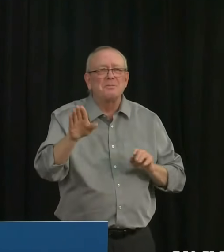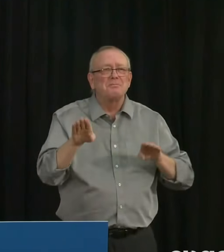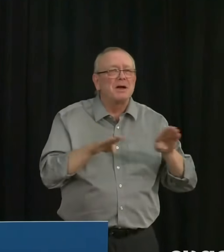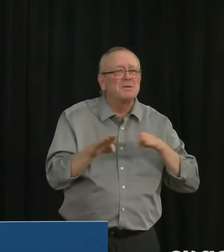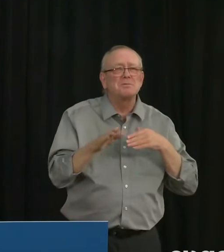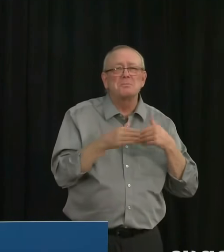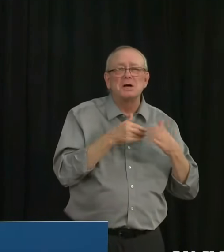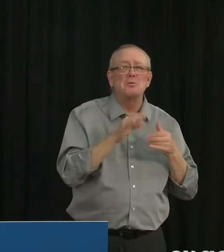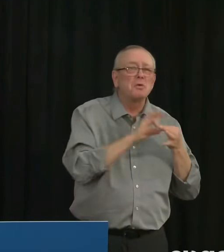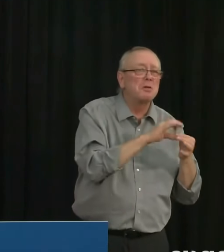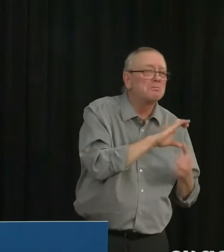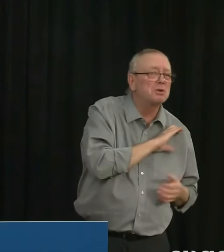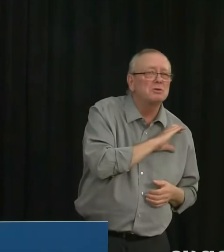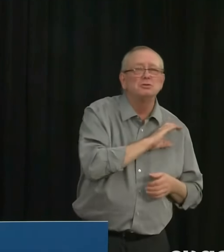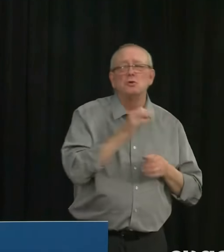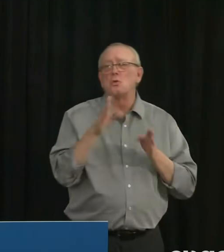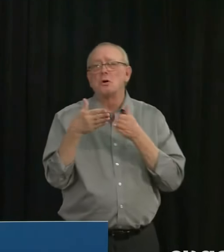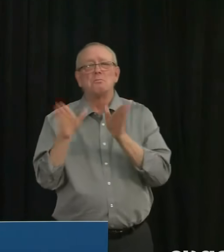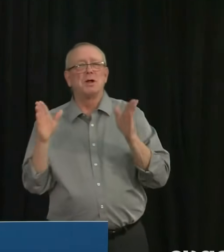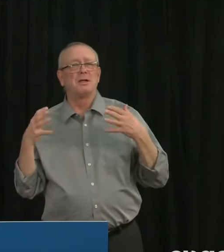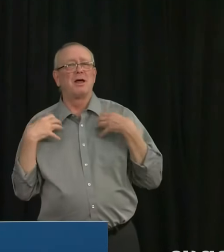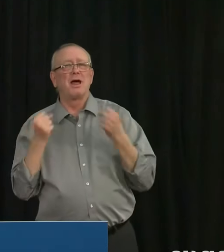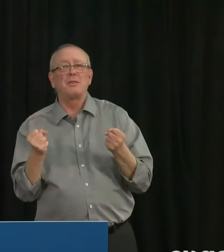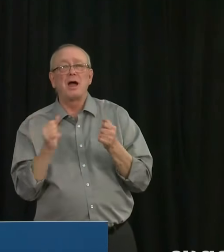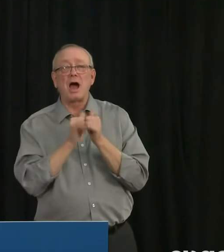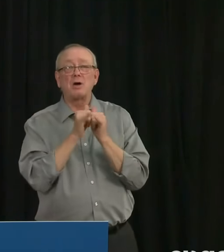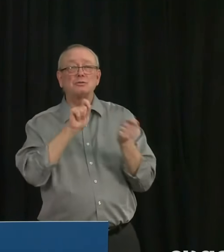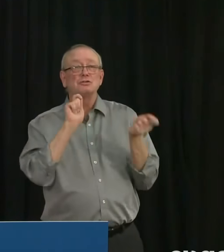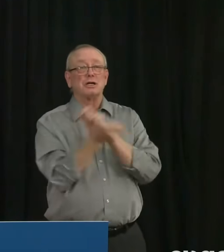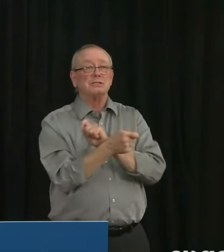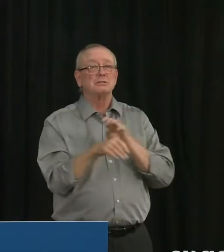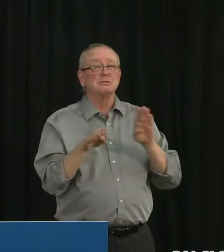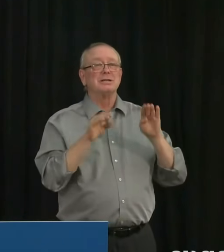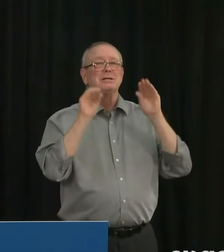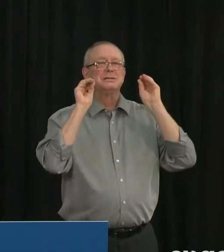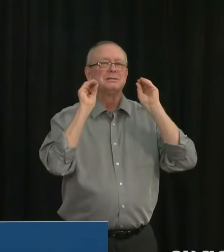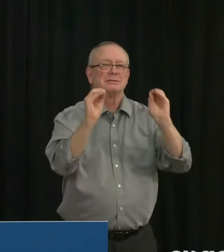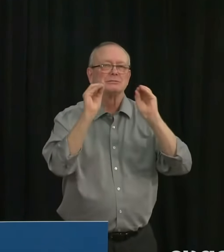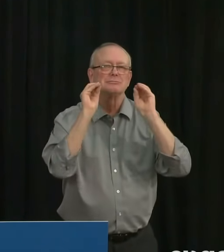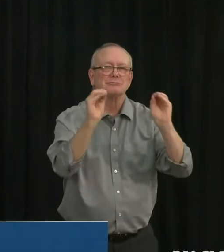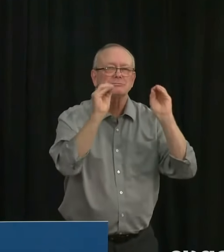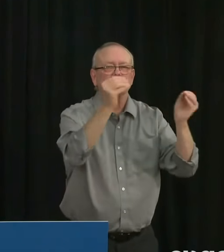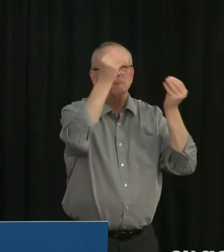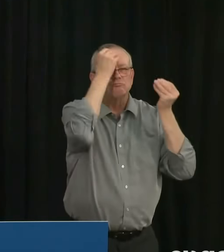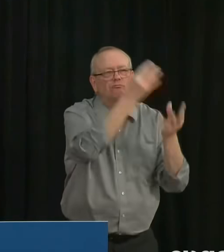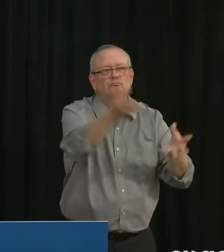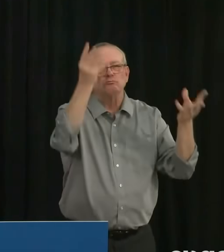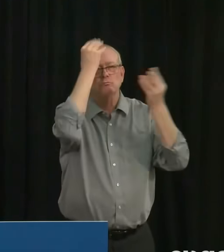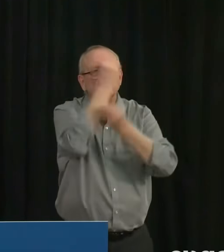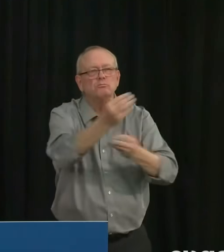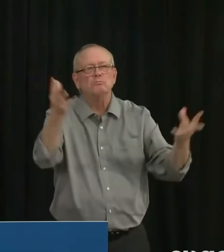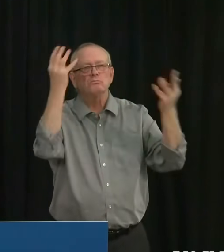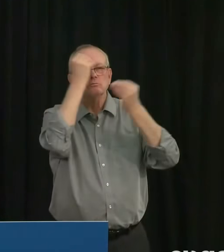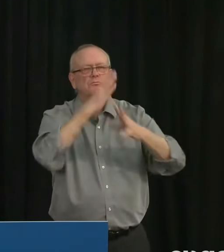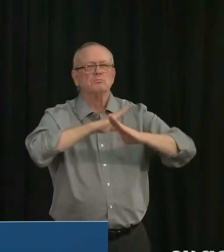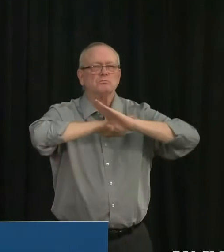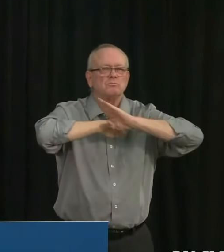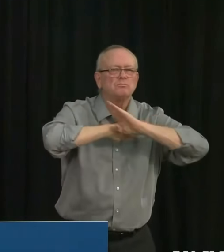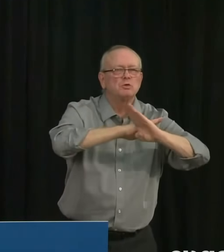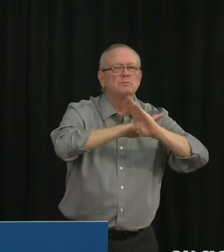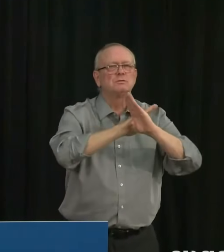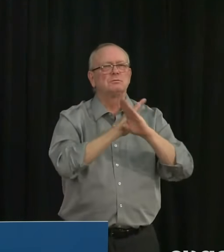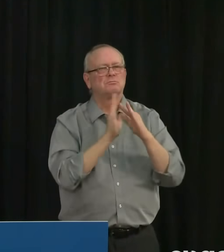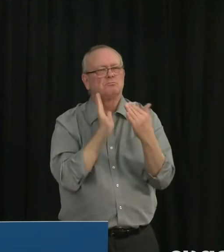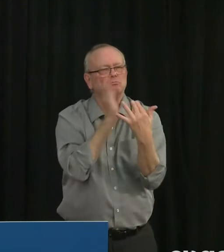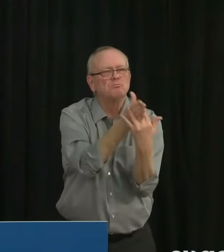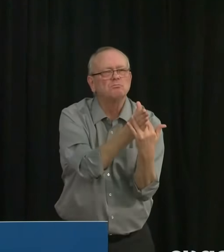best way to get people to change their behavior is through education. It's through prevention. It's through intervention. That's the best way to get people to change their